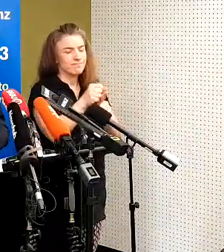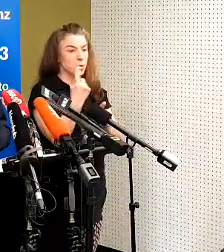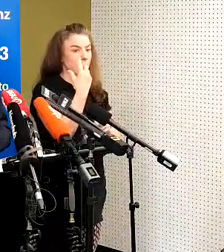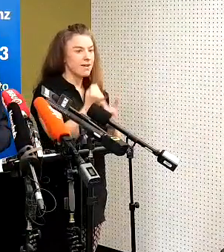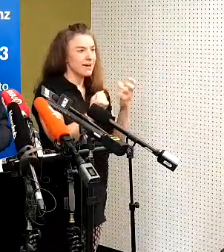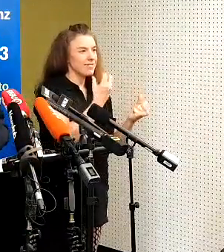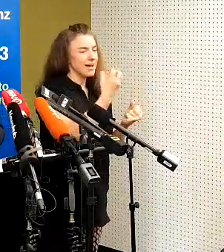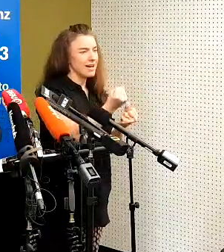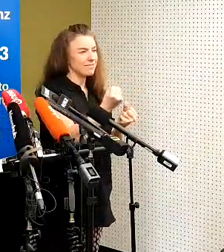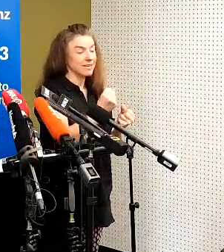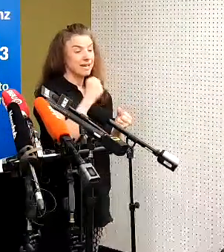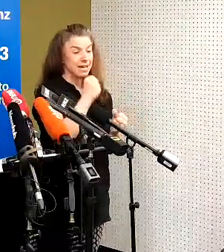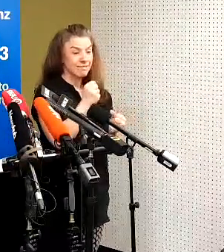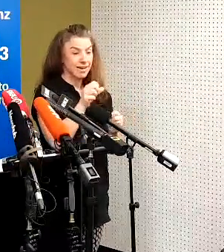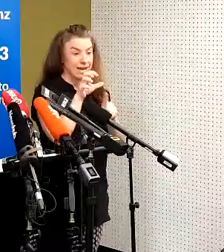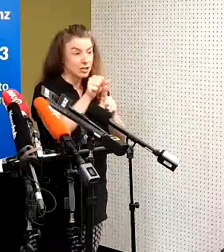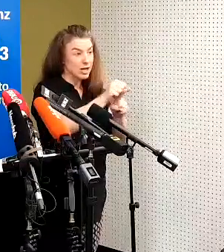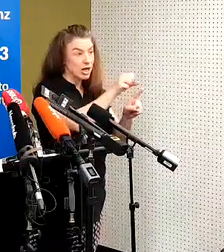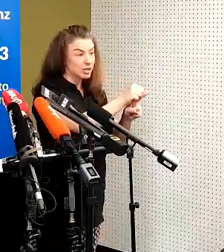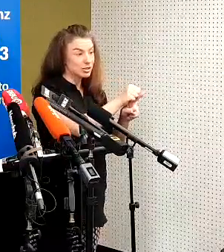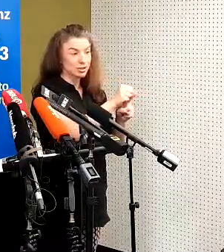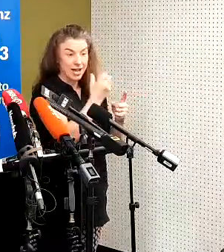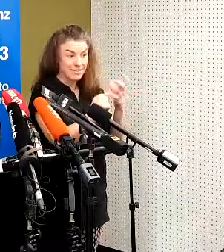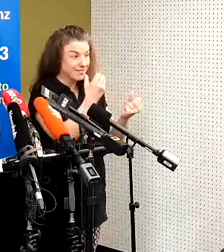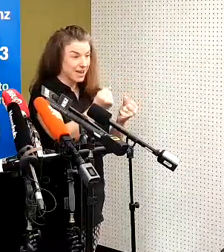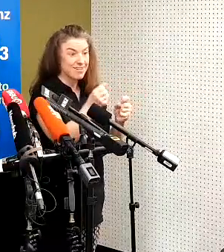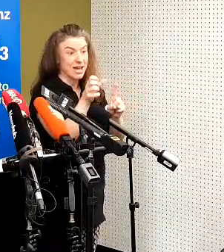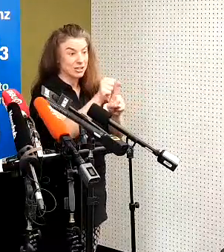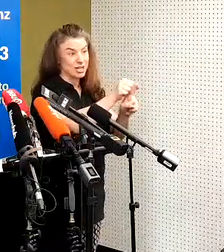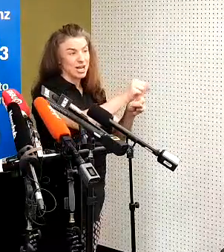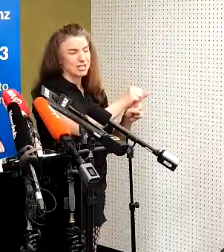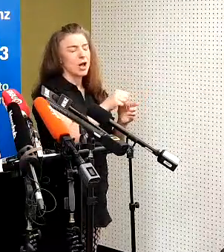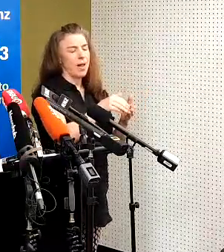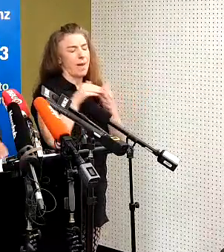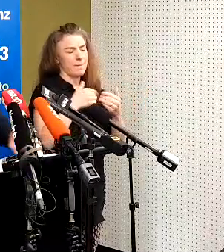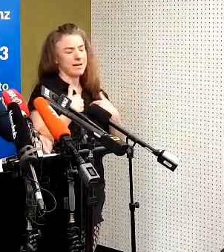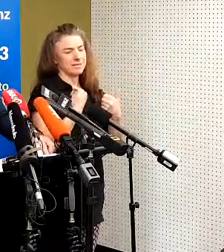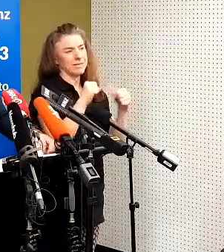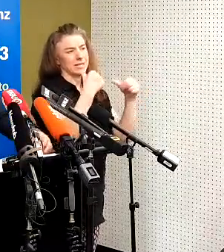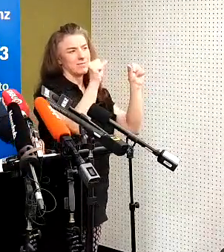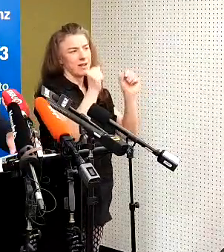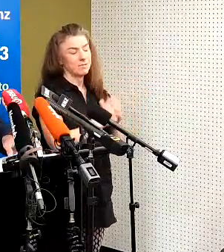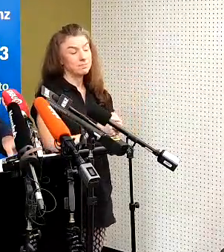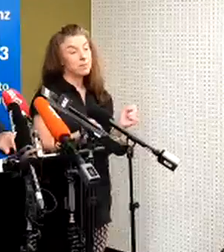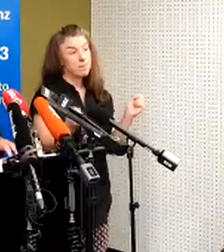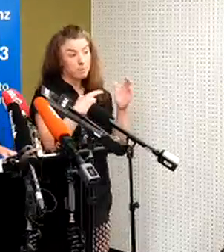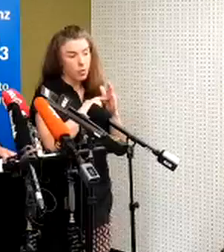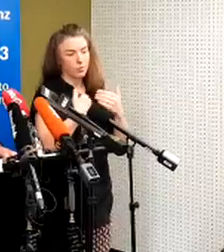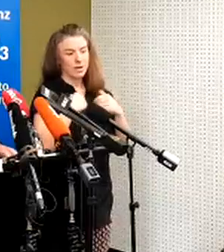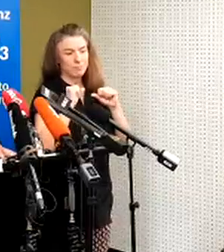indicates success, not failure. It's fundamental for our effective public health response and to protect the